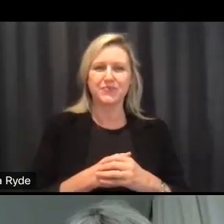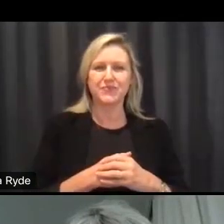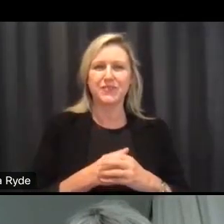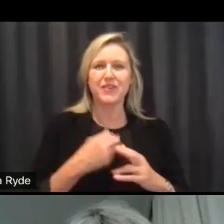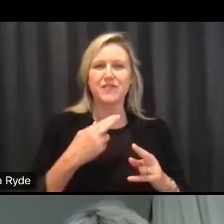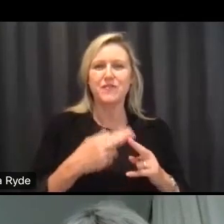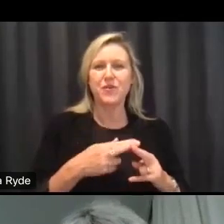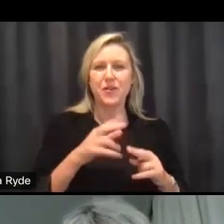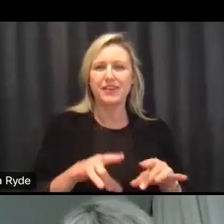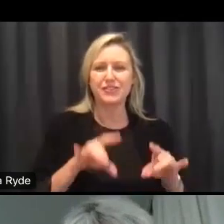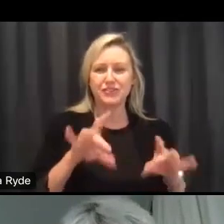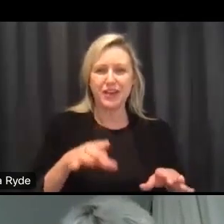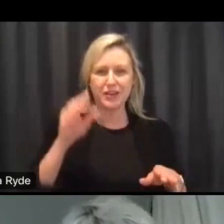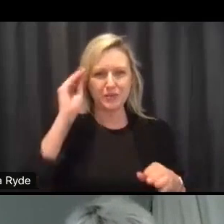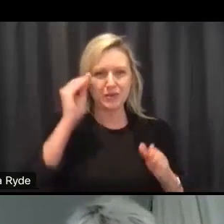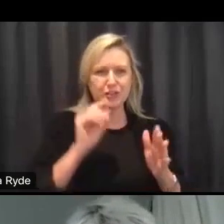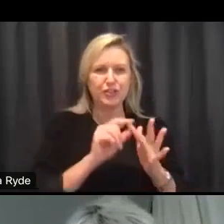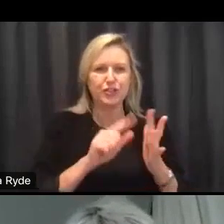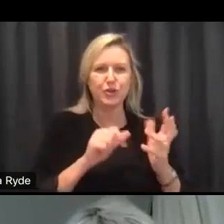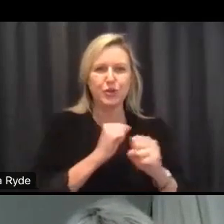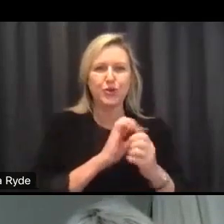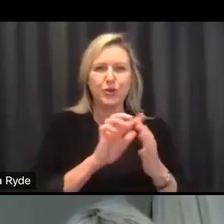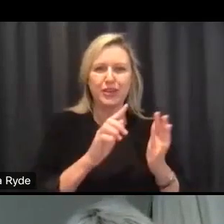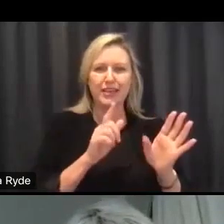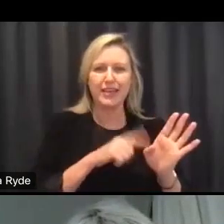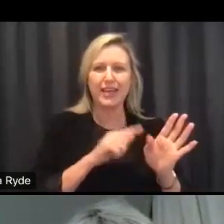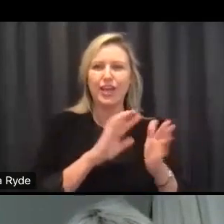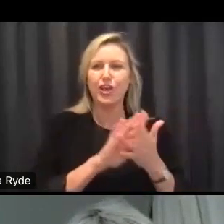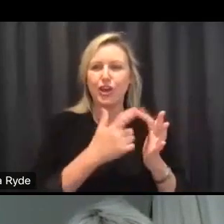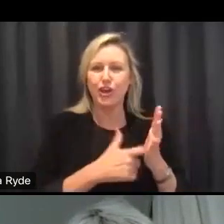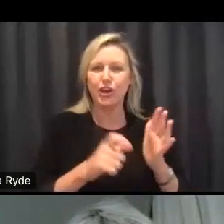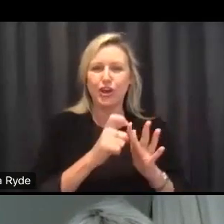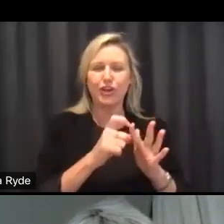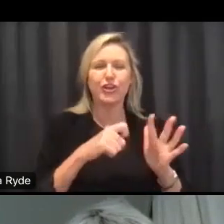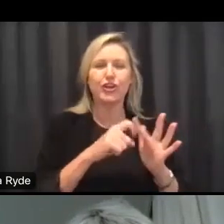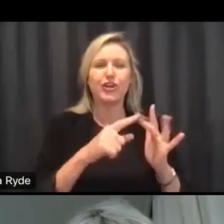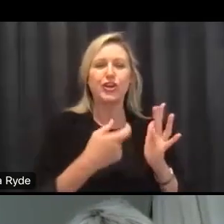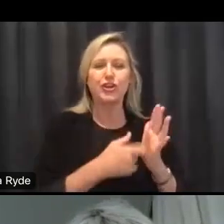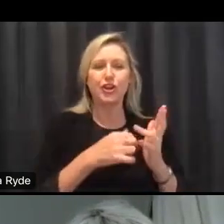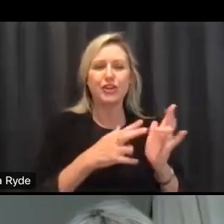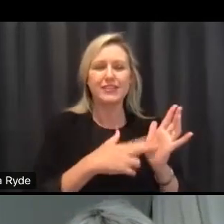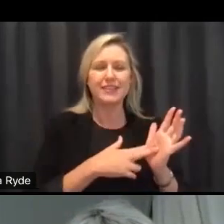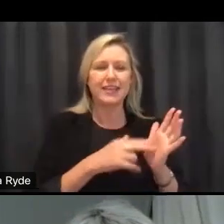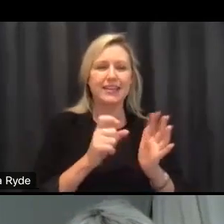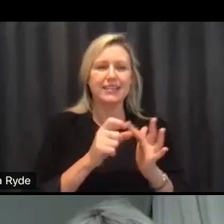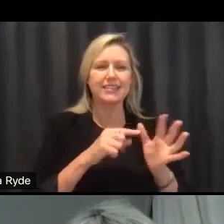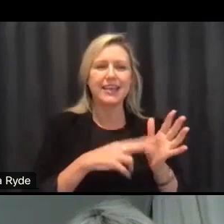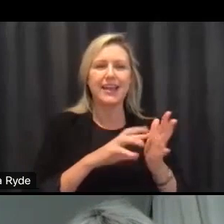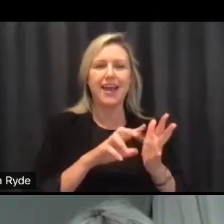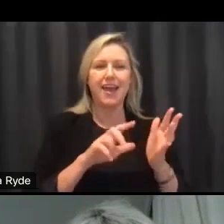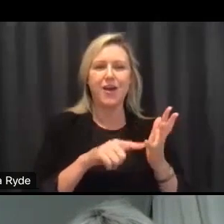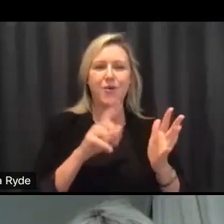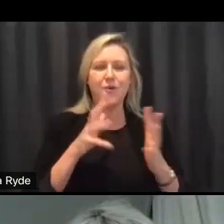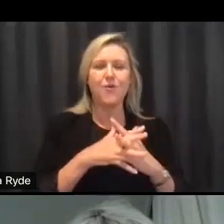community uh doogie heard um and kirsten dean our excellent former campaign director